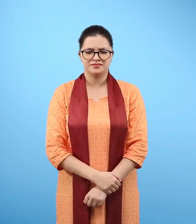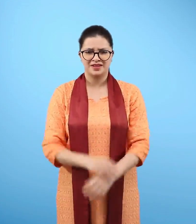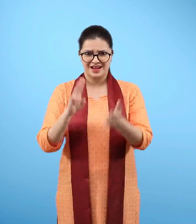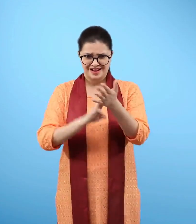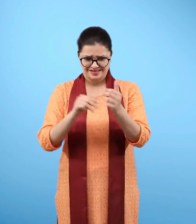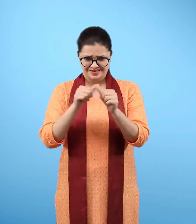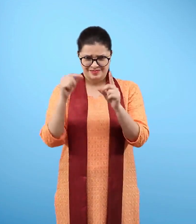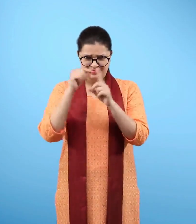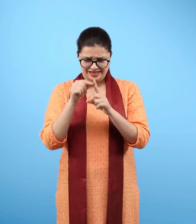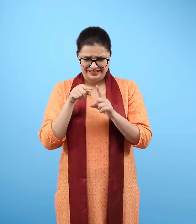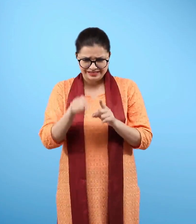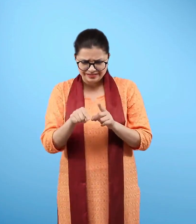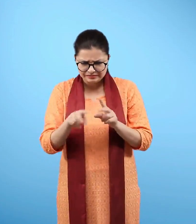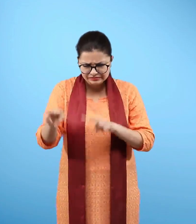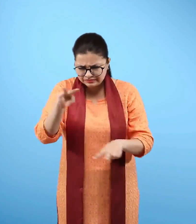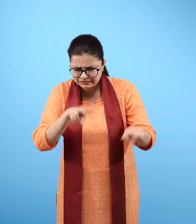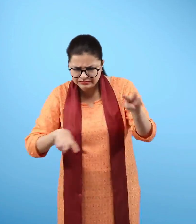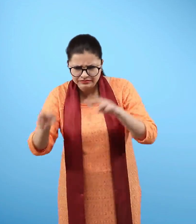Look at the map carefully and find out